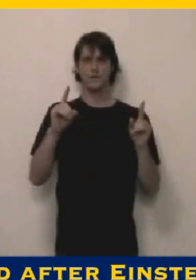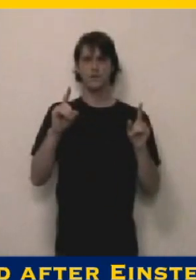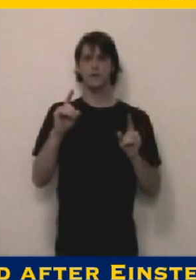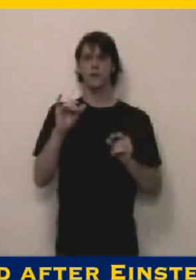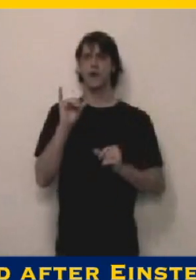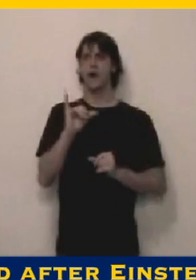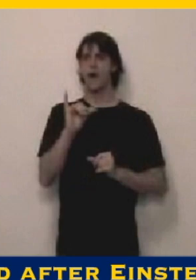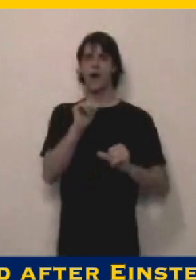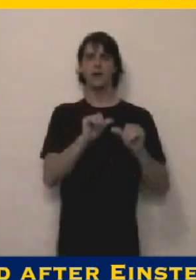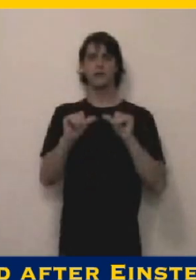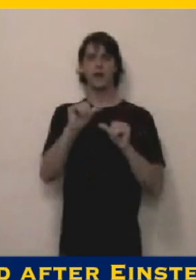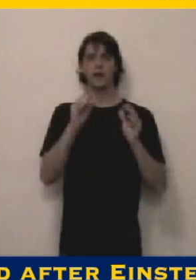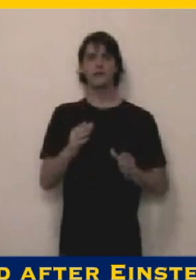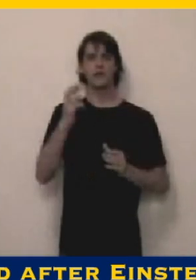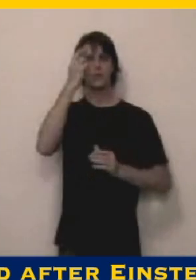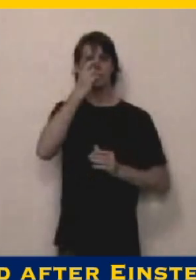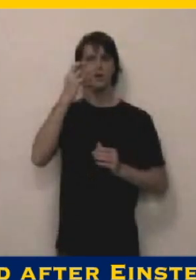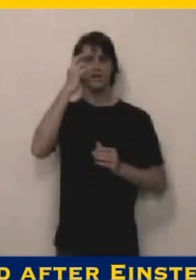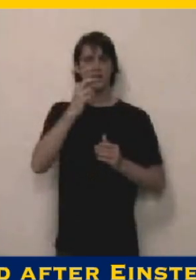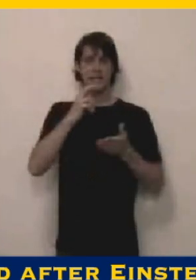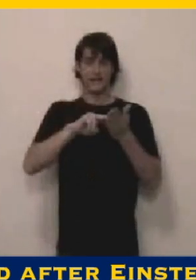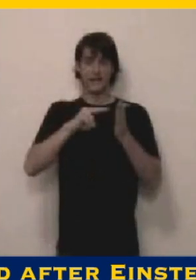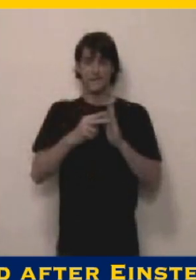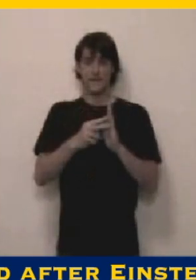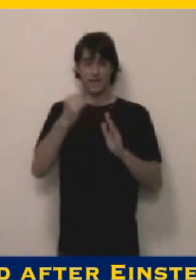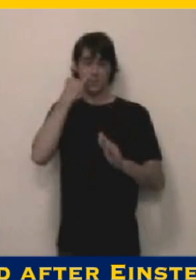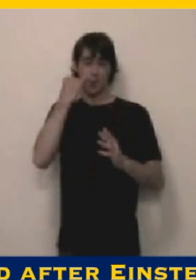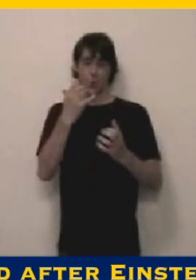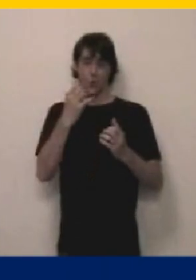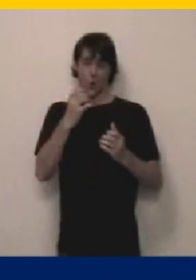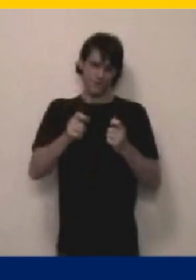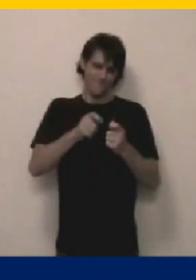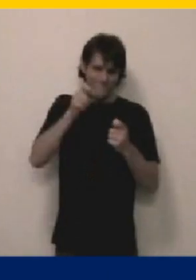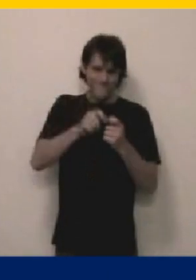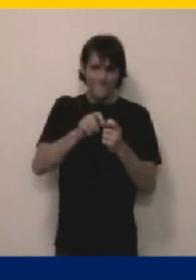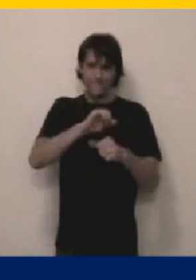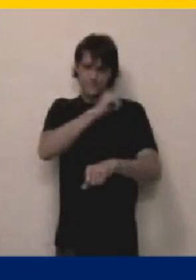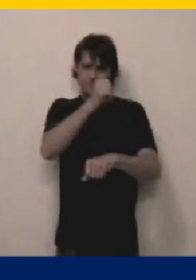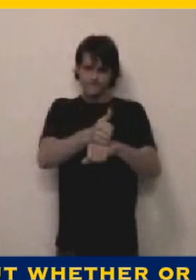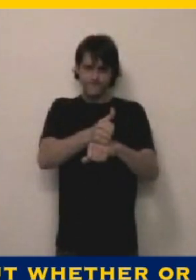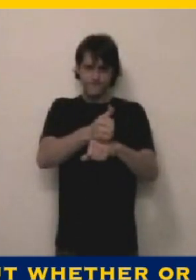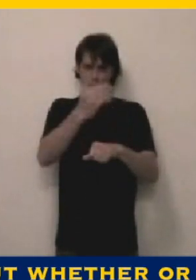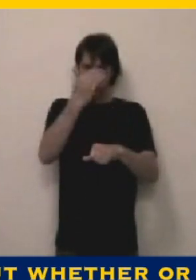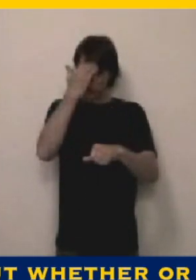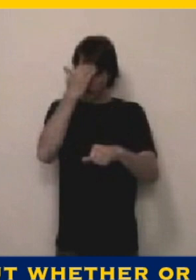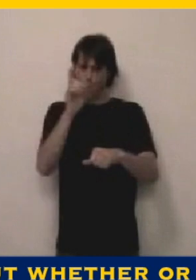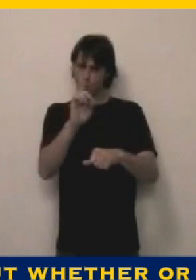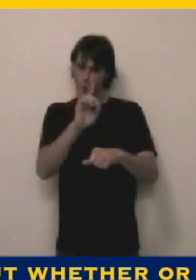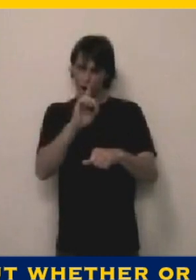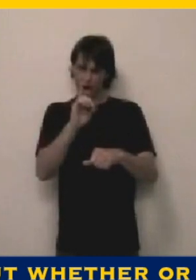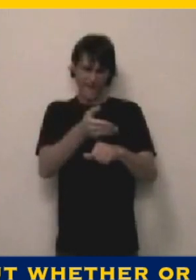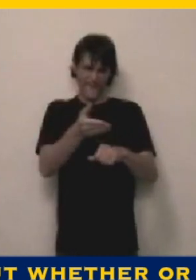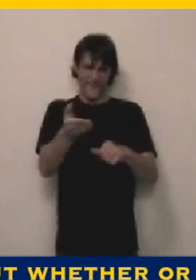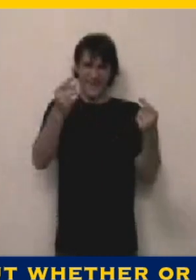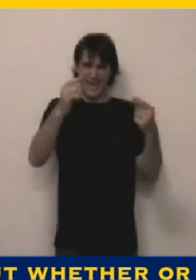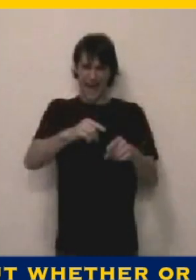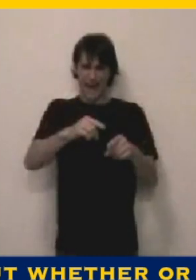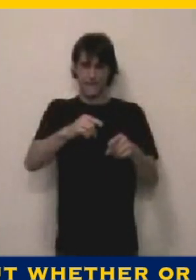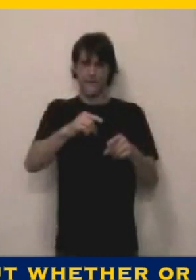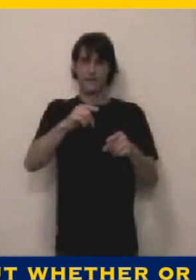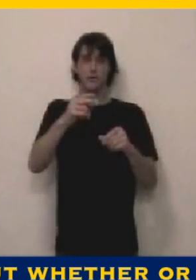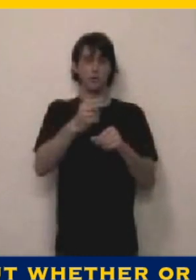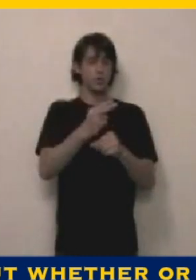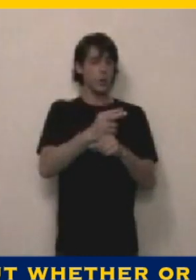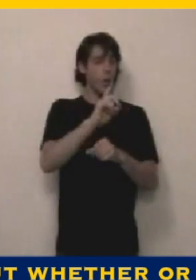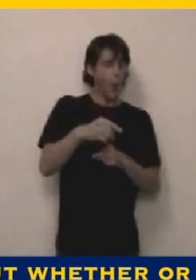object's position in either only space or only time would no longer suffice to locate it accurately. If you and I disagree about whether or not two events